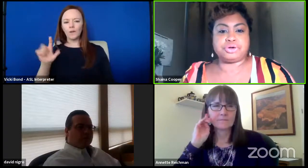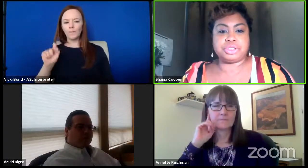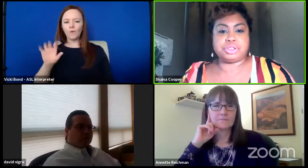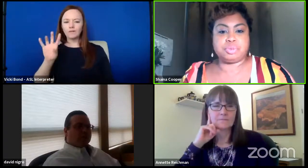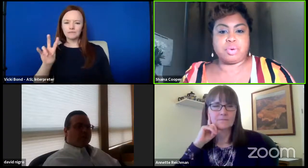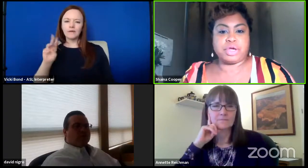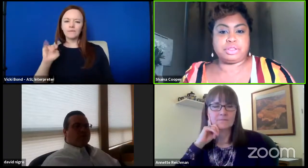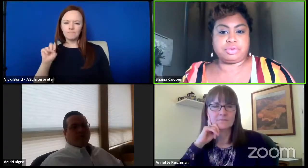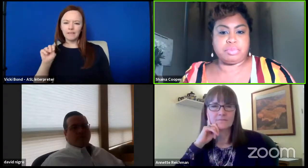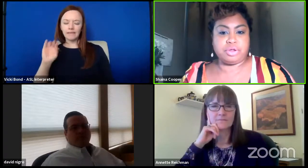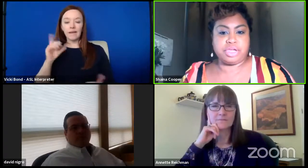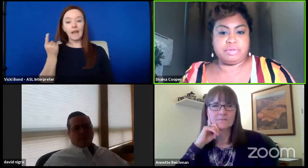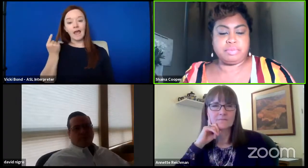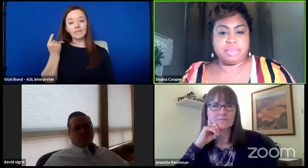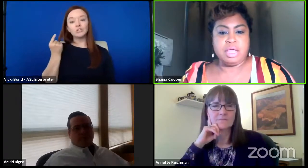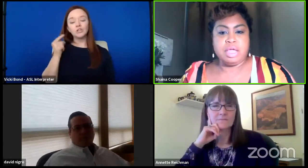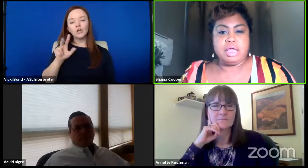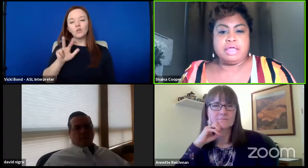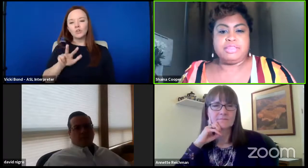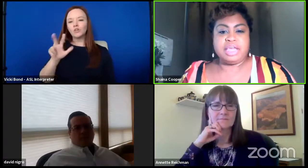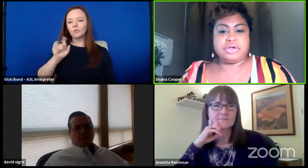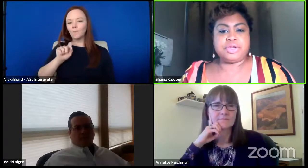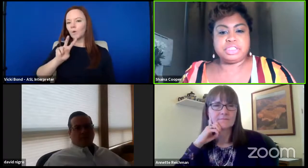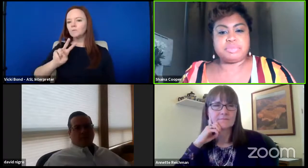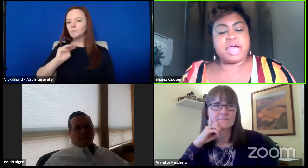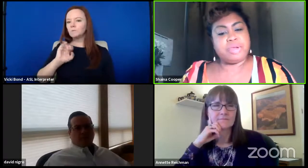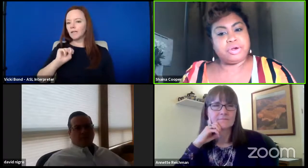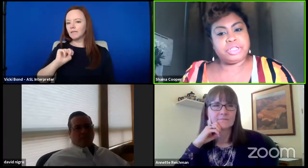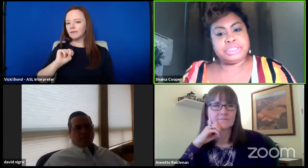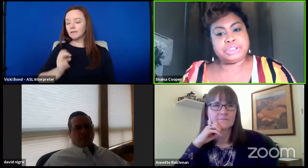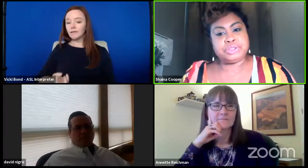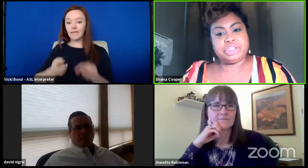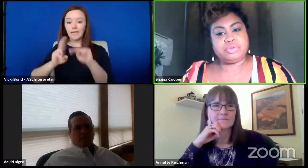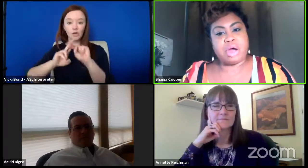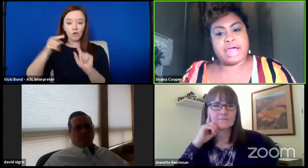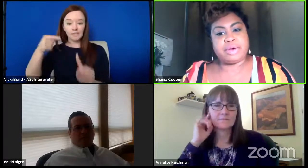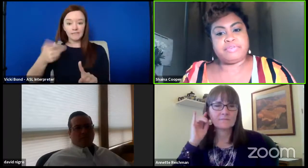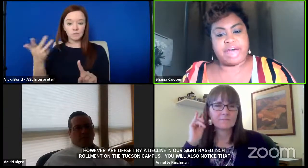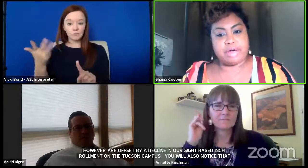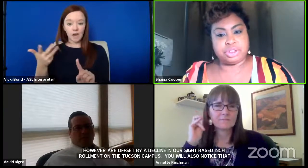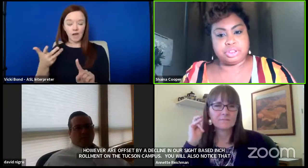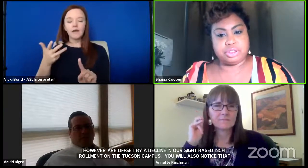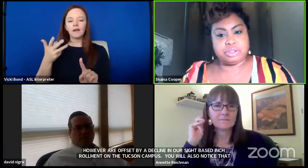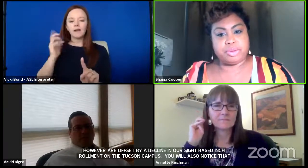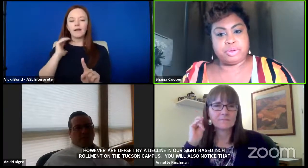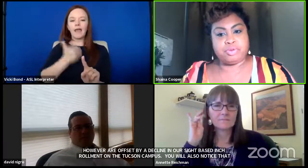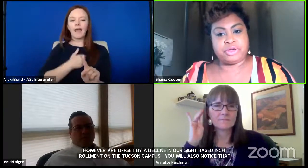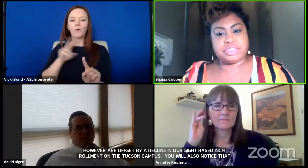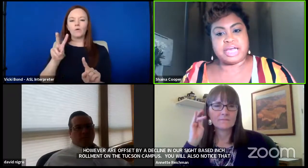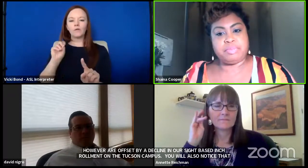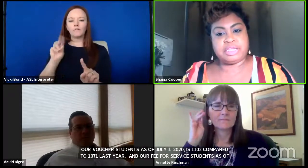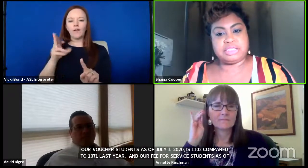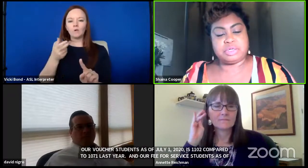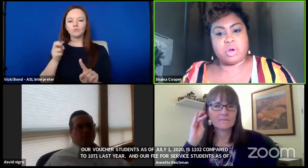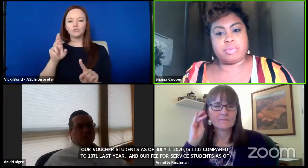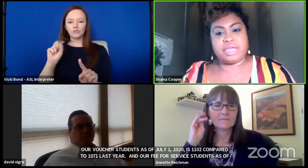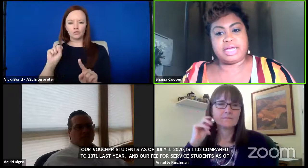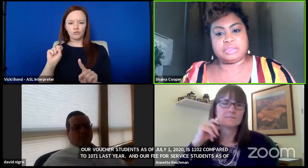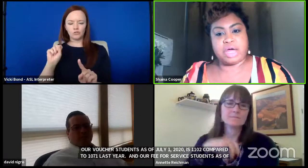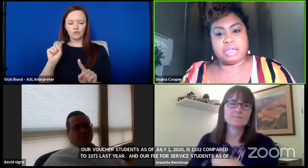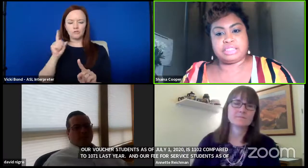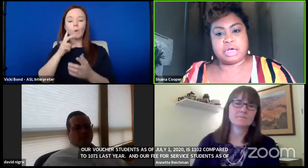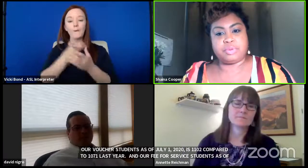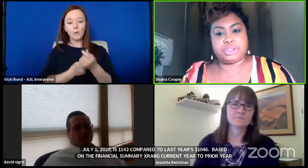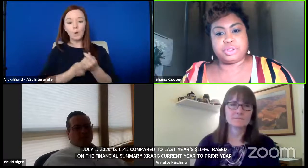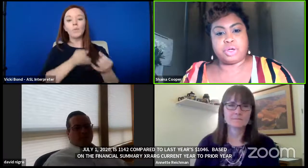last year's $32.3 million. The increase is primarily due to our vouchers, both with our site-based